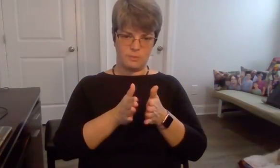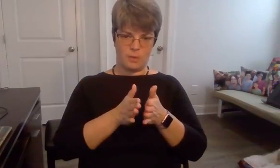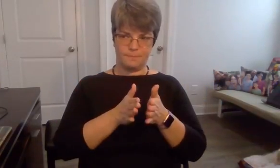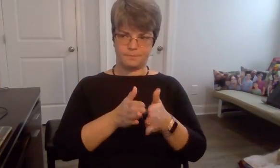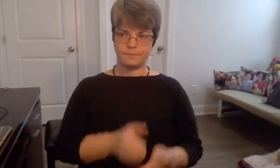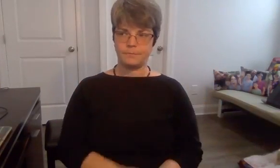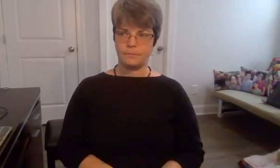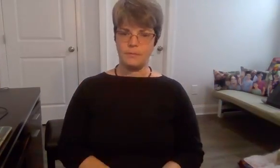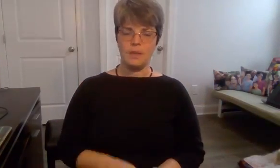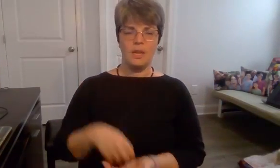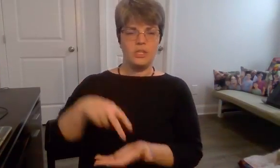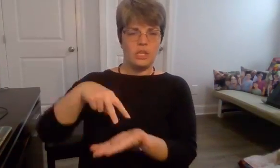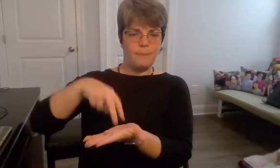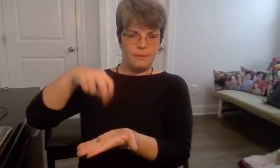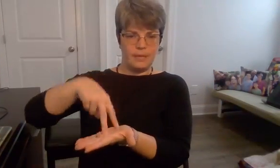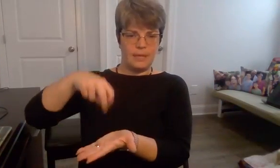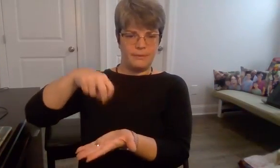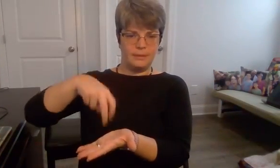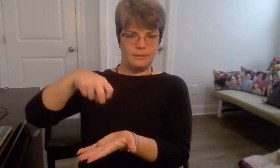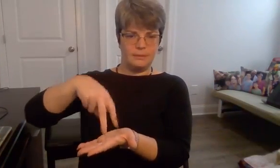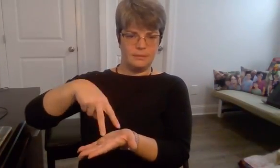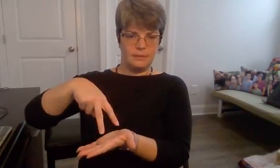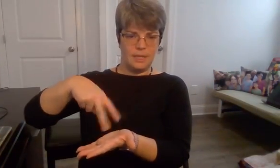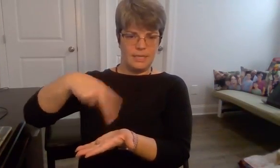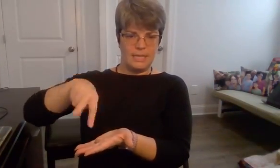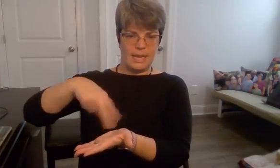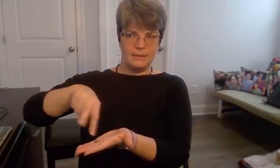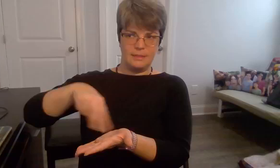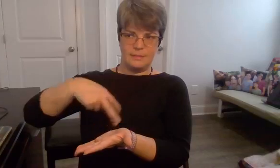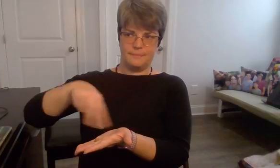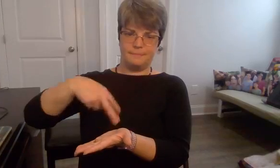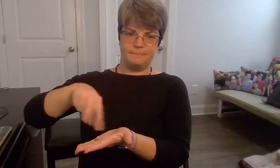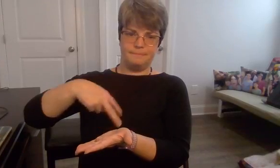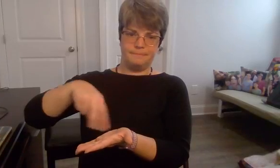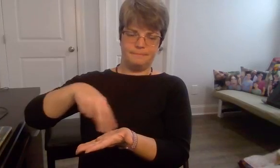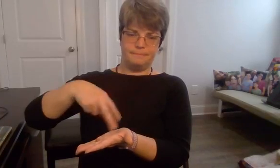small. Jump, we did that one. Dance.